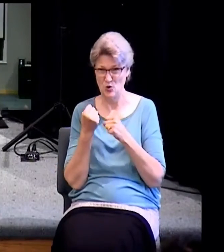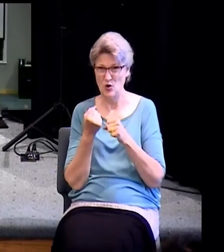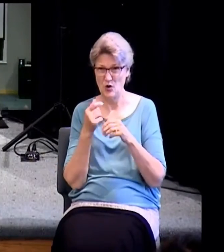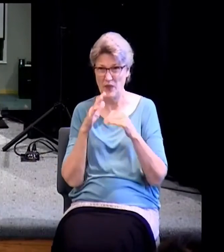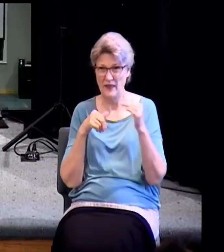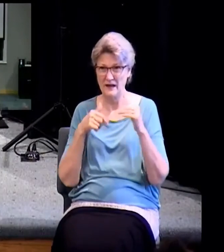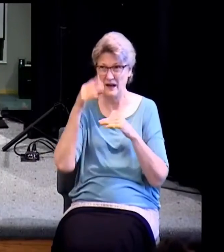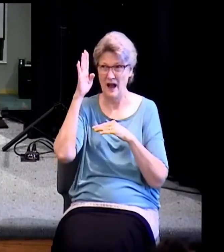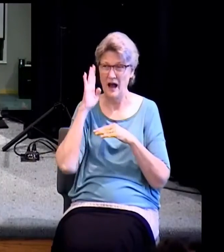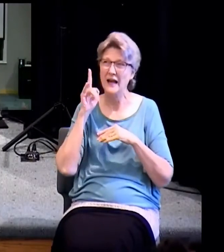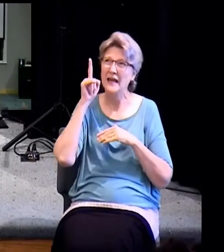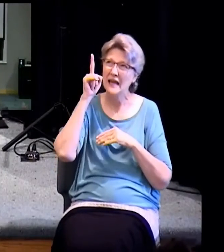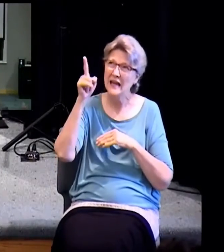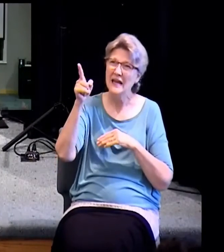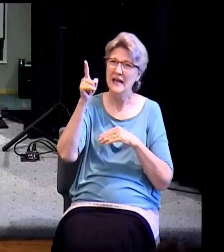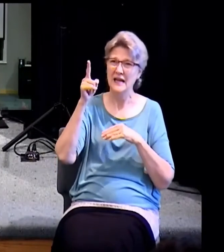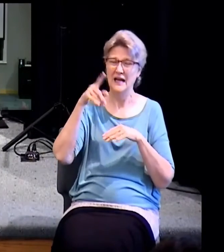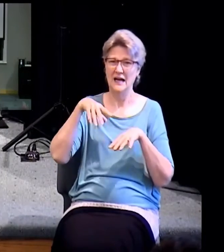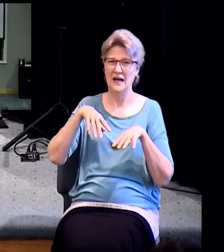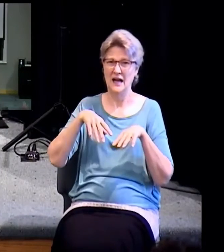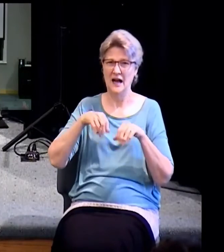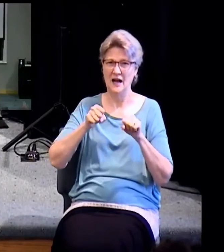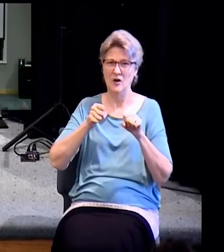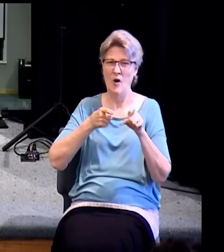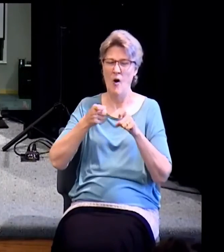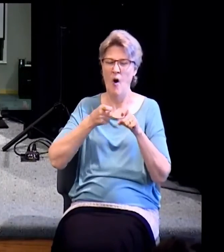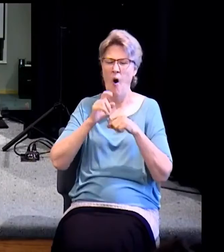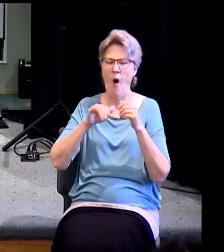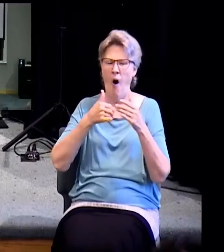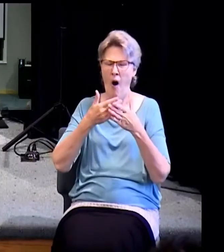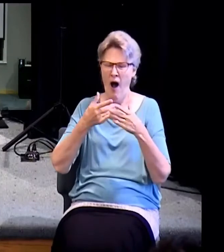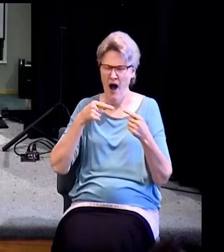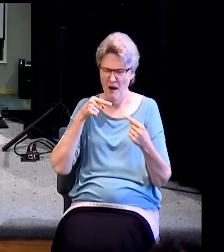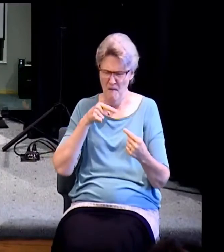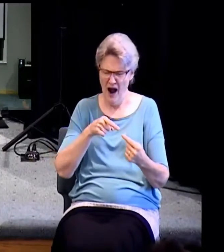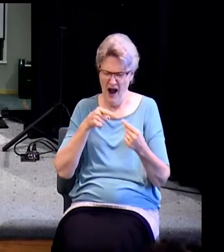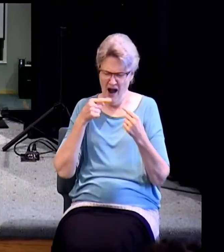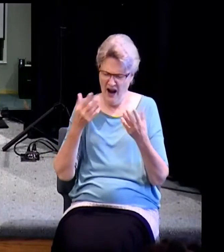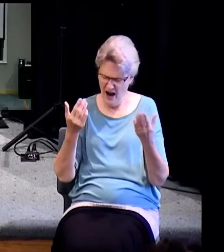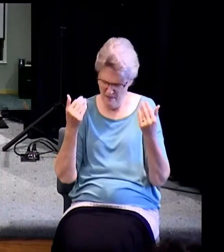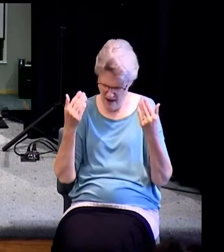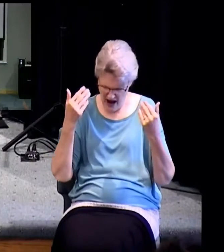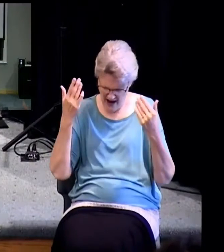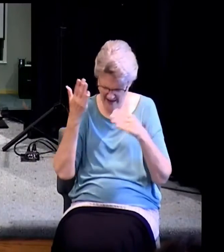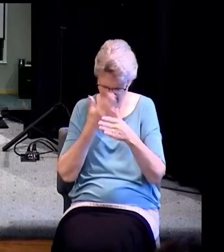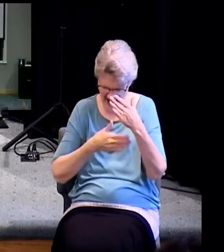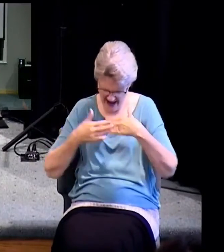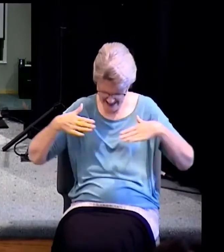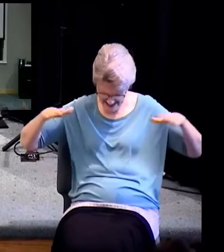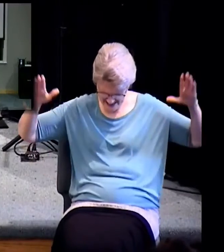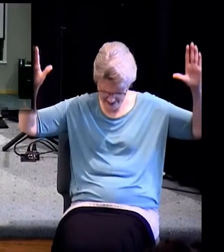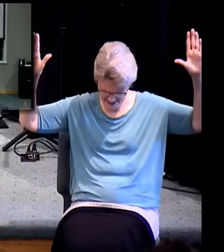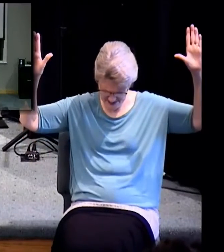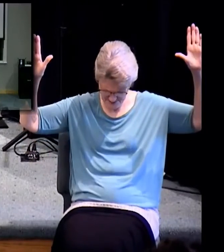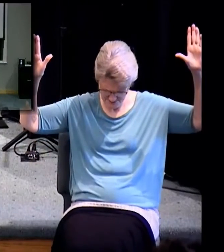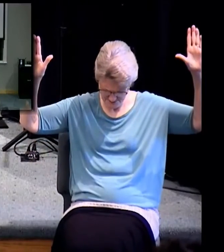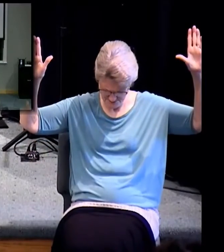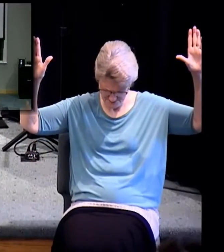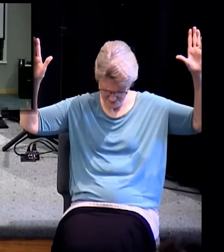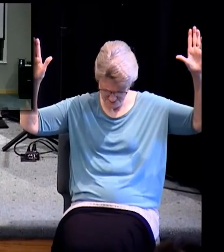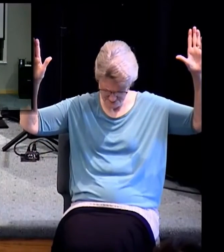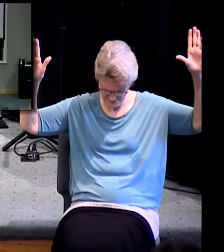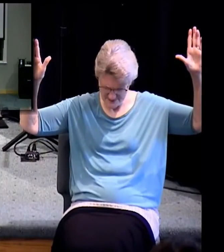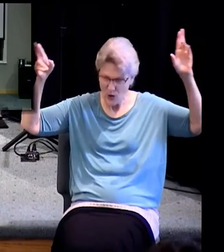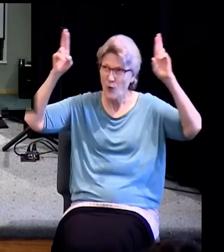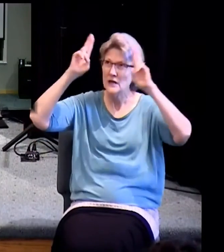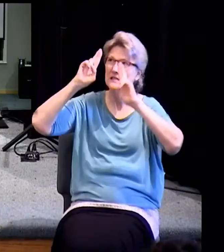is upon us and within us. Come on, if you'll come up here and lift your hands in submission and